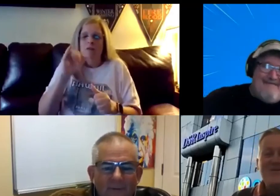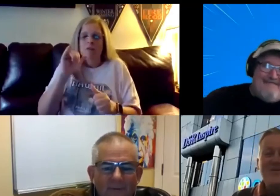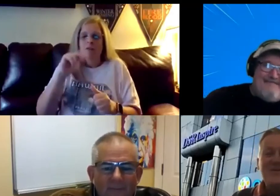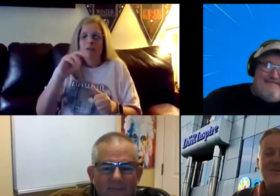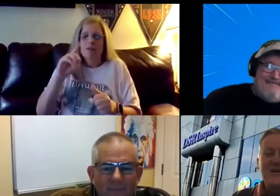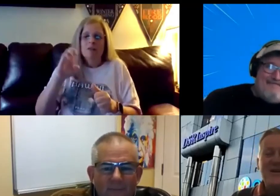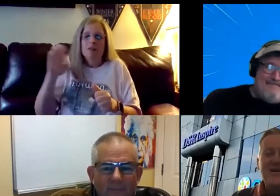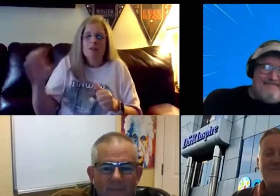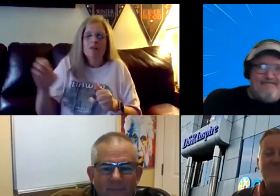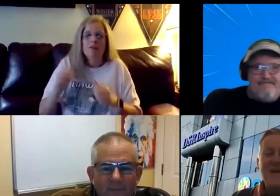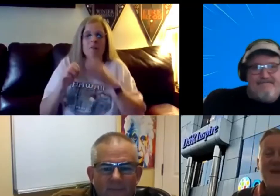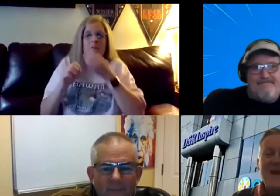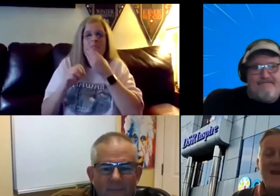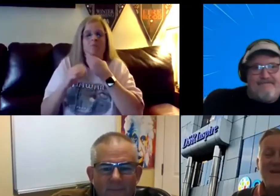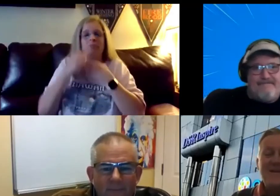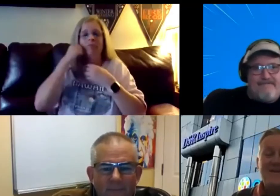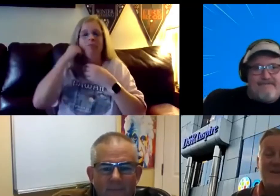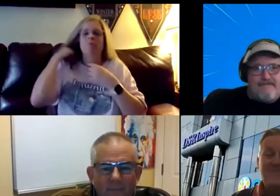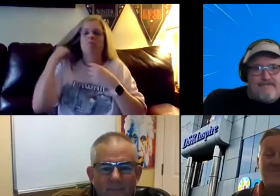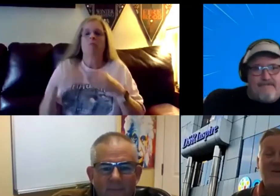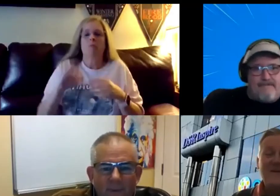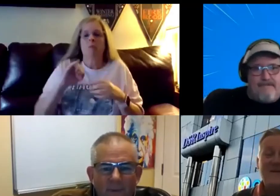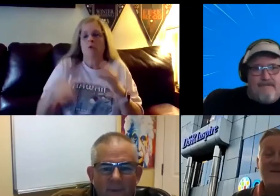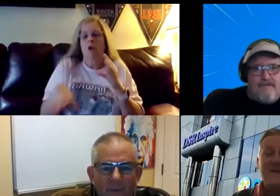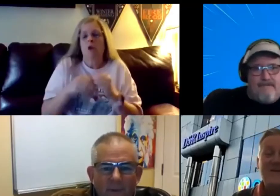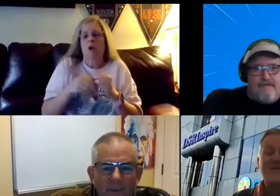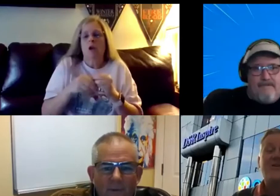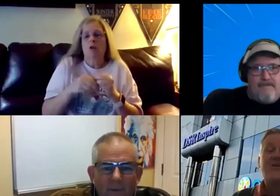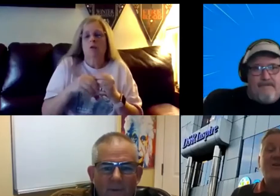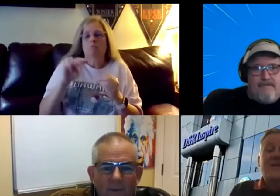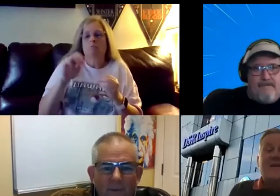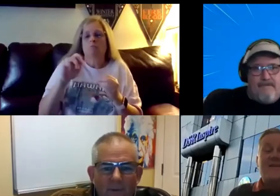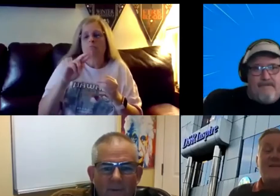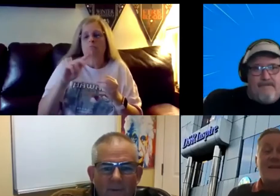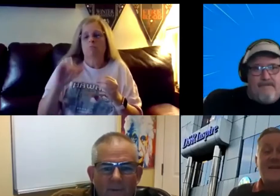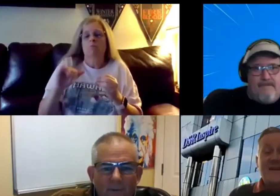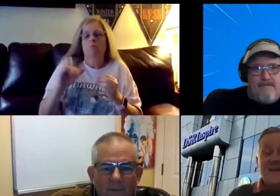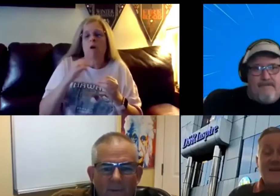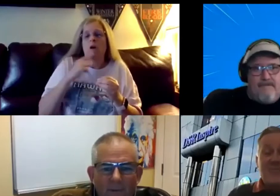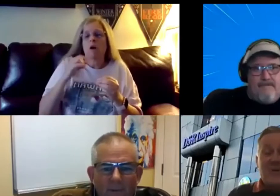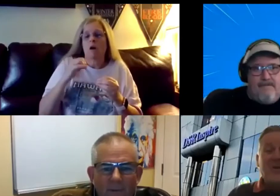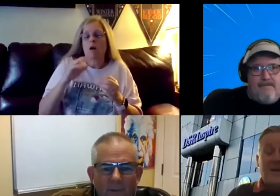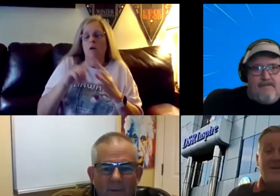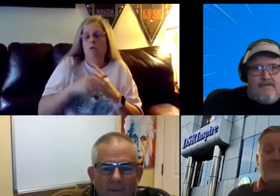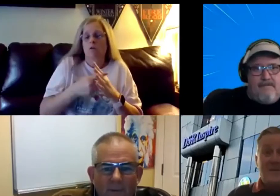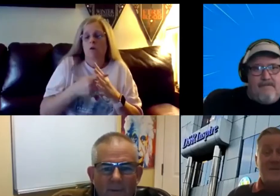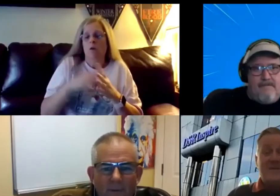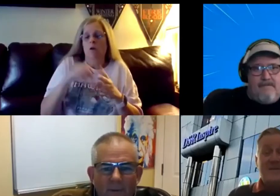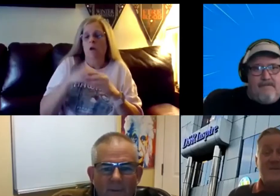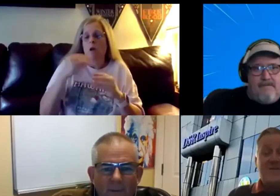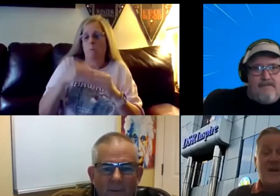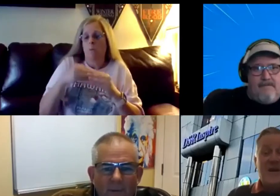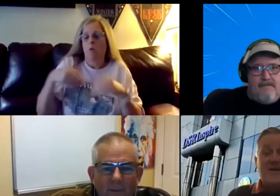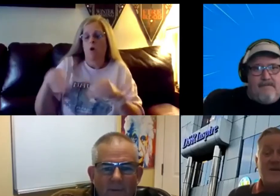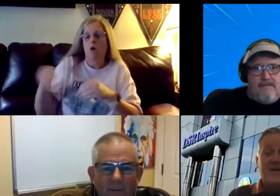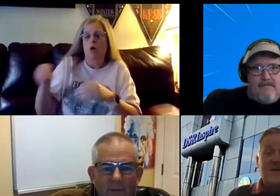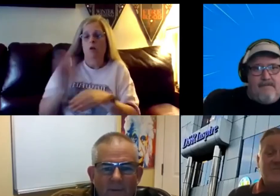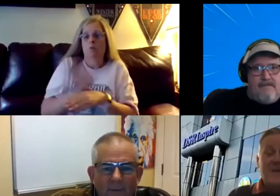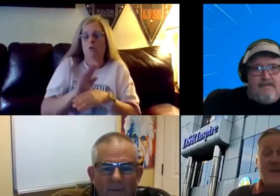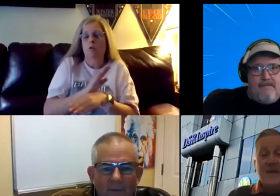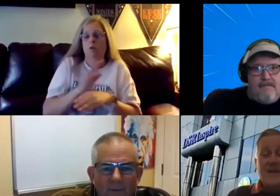I'll just add, like Marty said, I started in the marketing business to try to